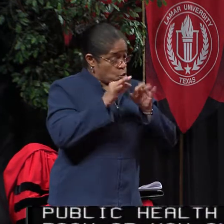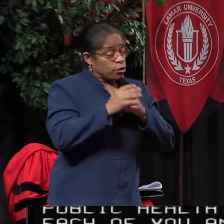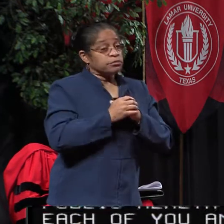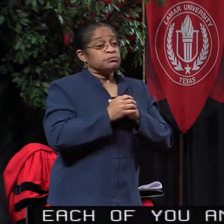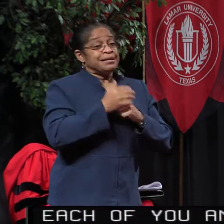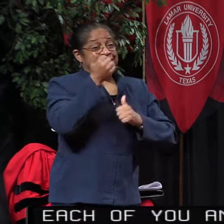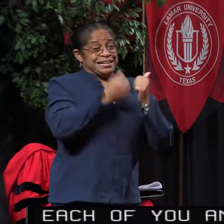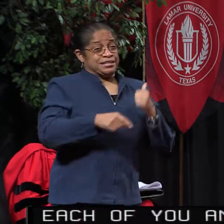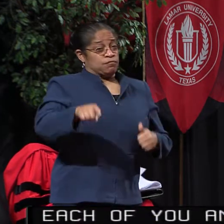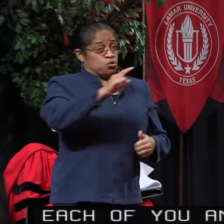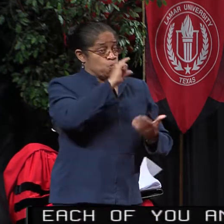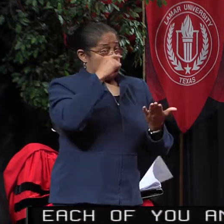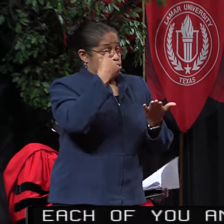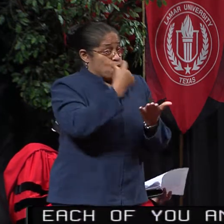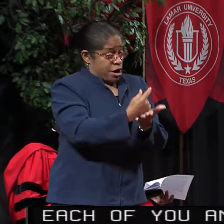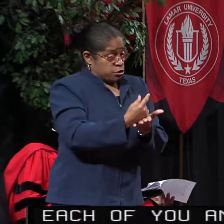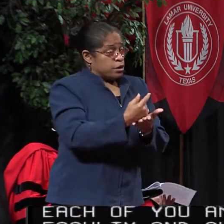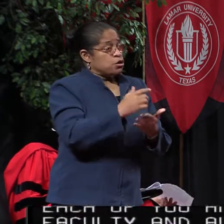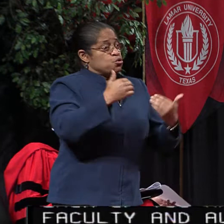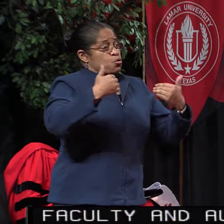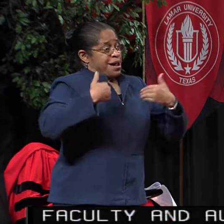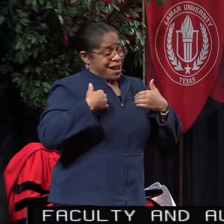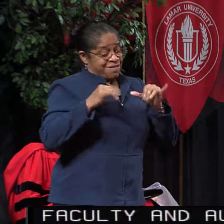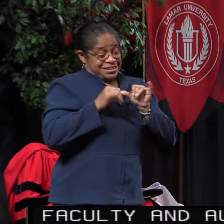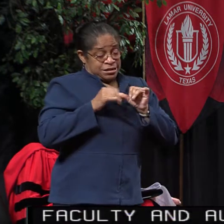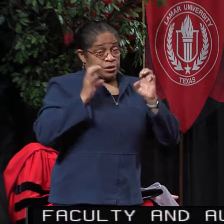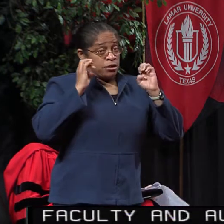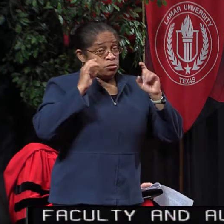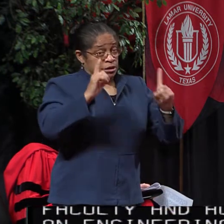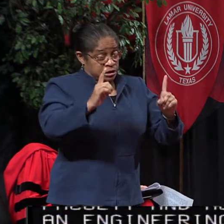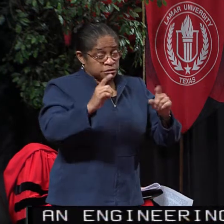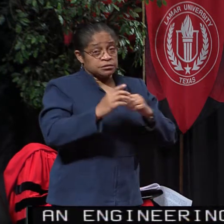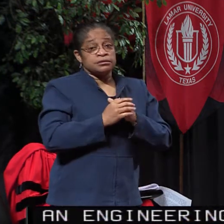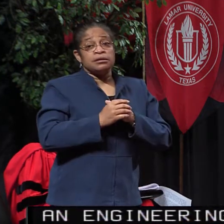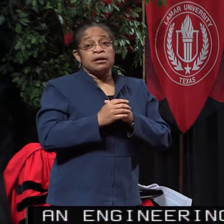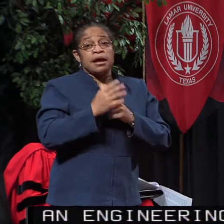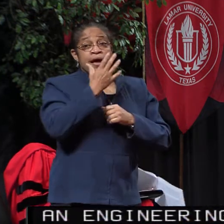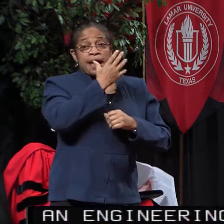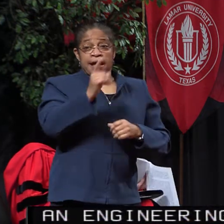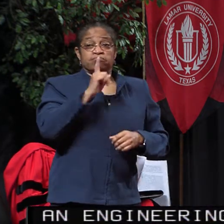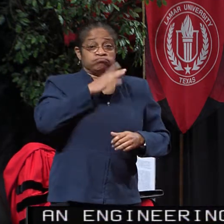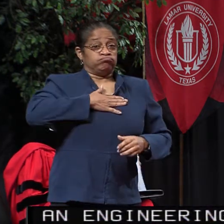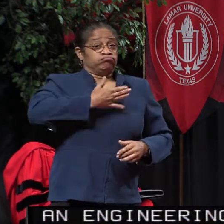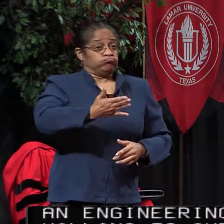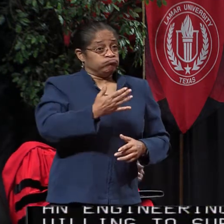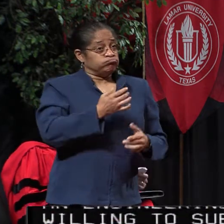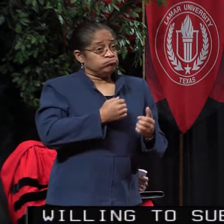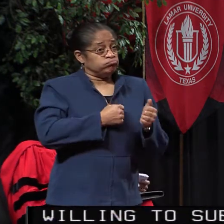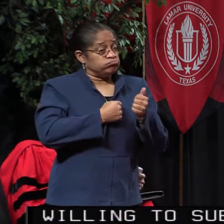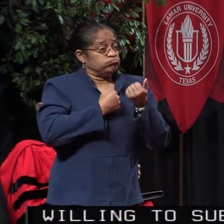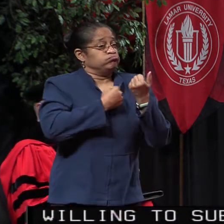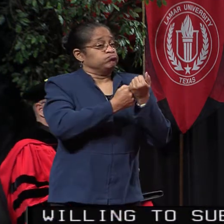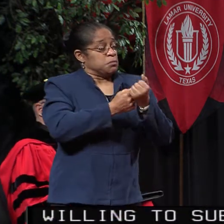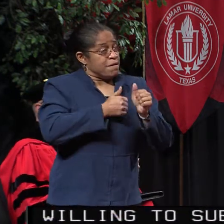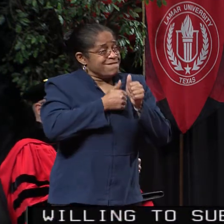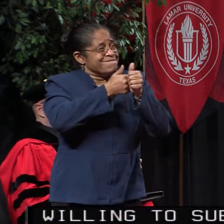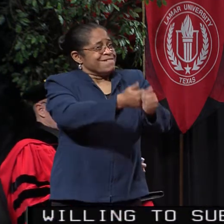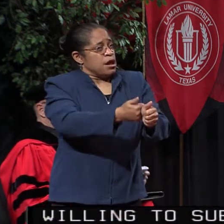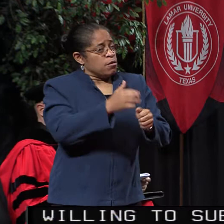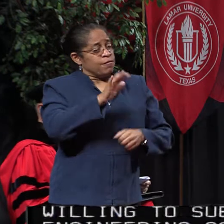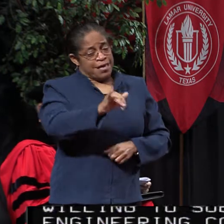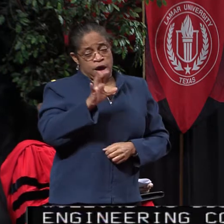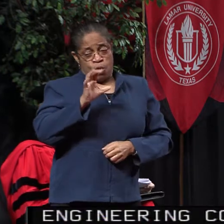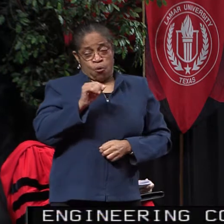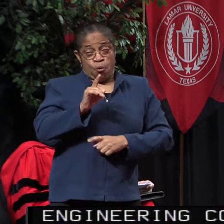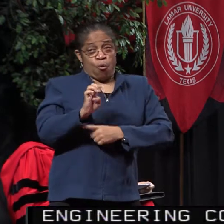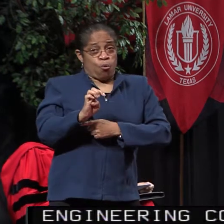graduates, faculty, and audience who possess an engineering education and are willing to subscribe to the Engineering Code of Ethics is now invited to